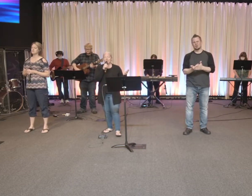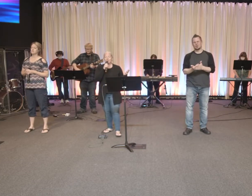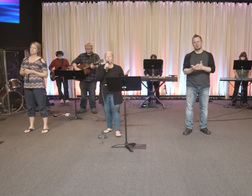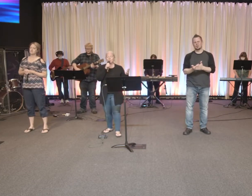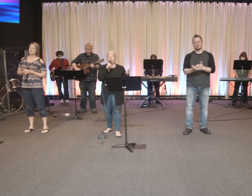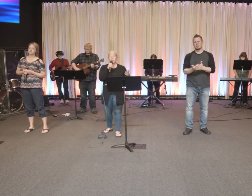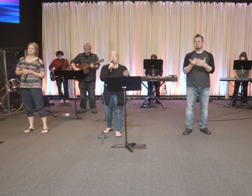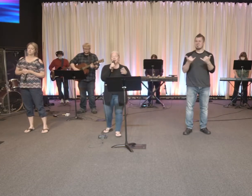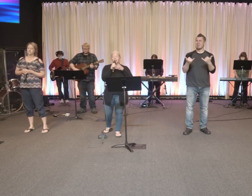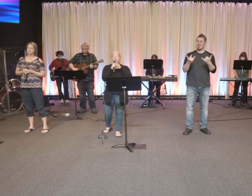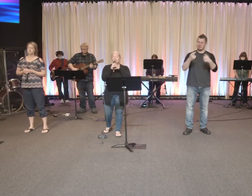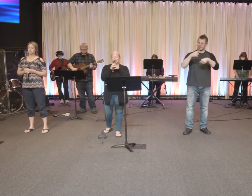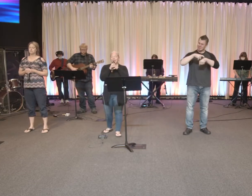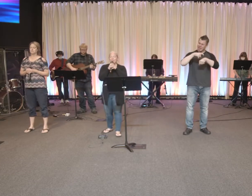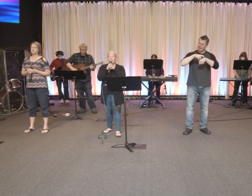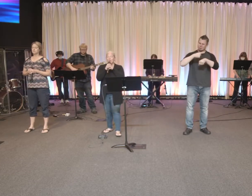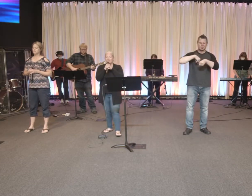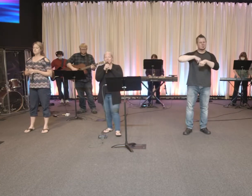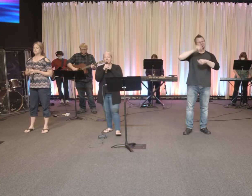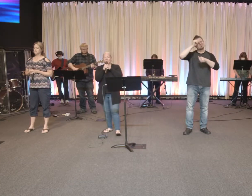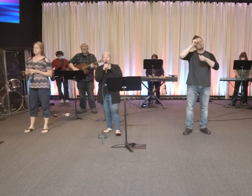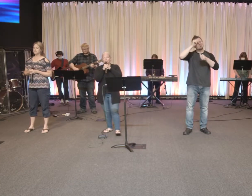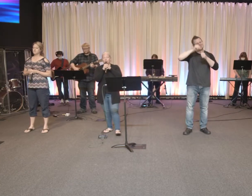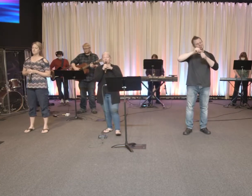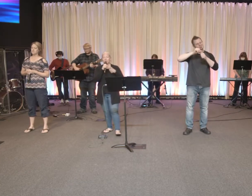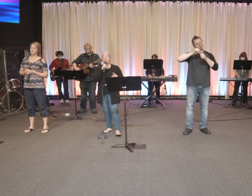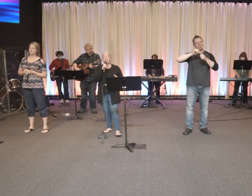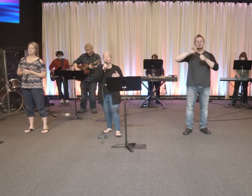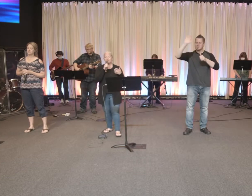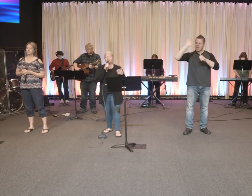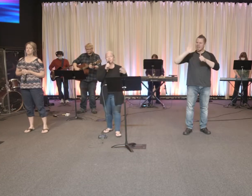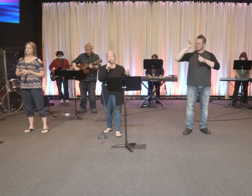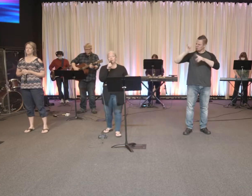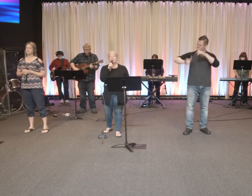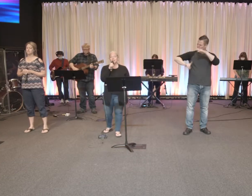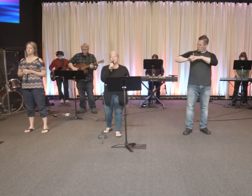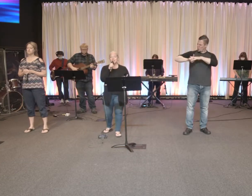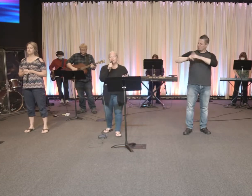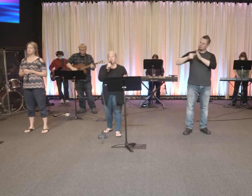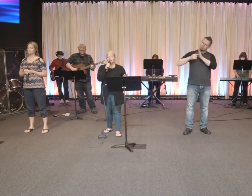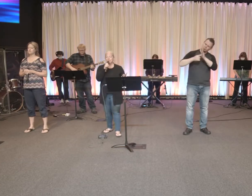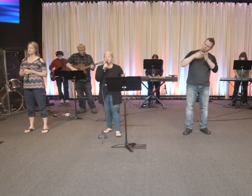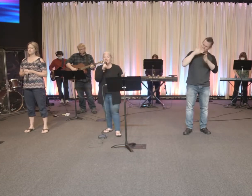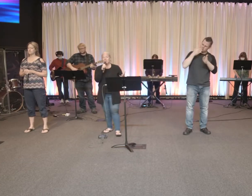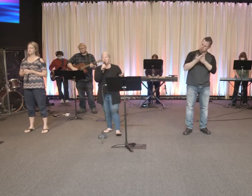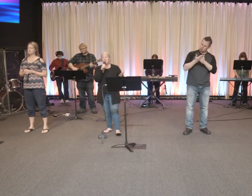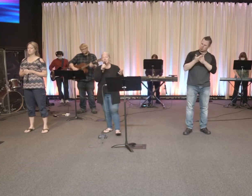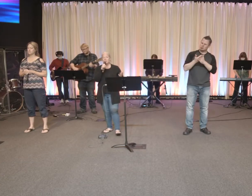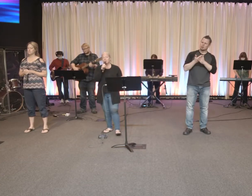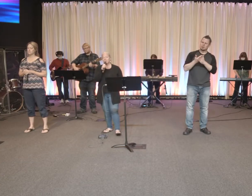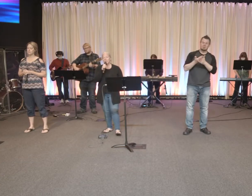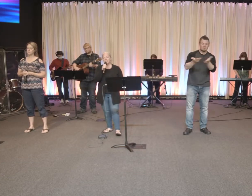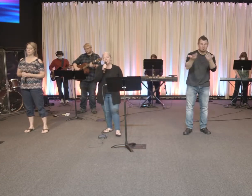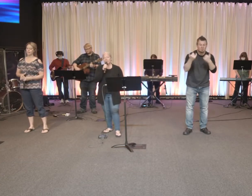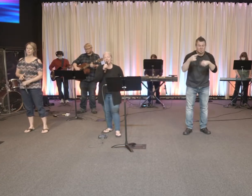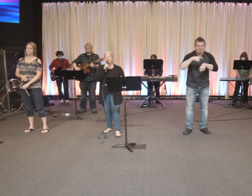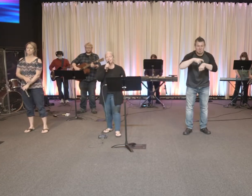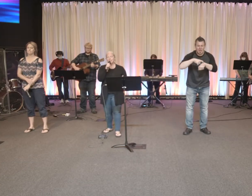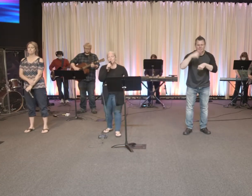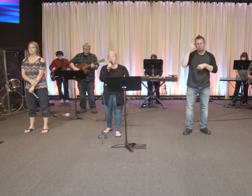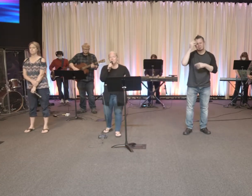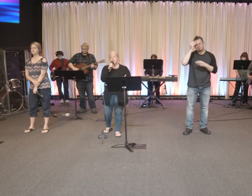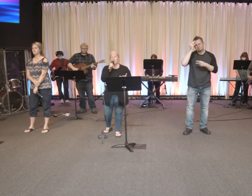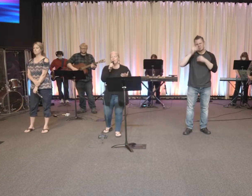And now in these moments, we call to mind the ways that you have been good to us. Can we take a moment and reflect on